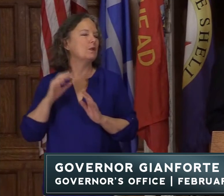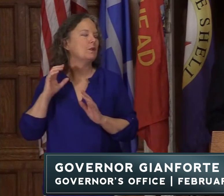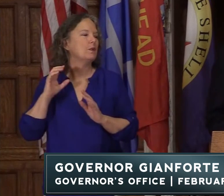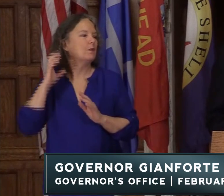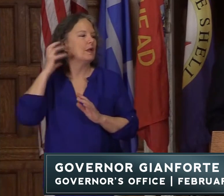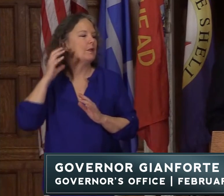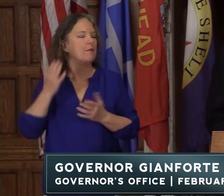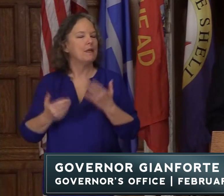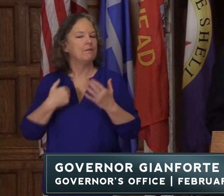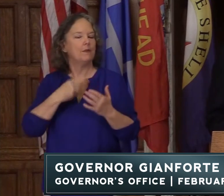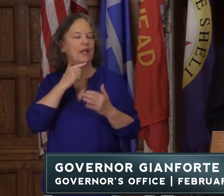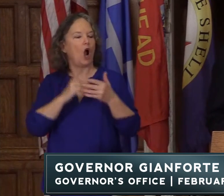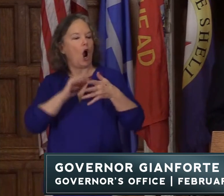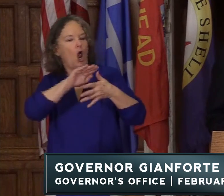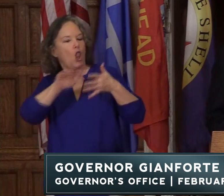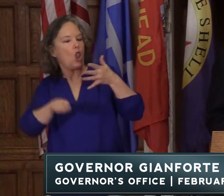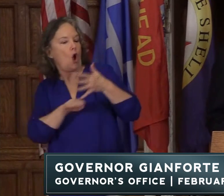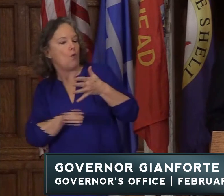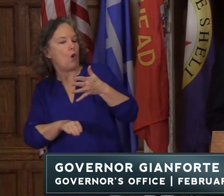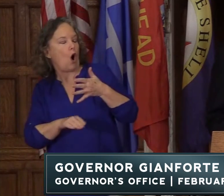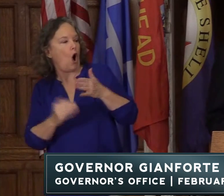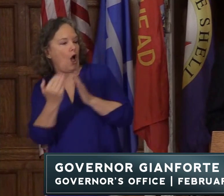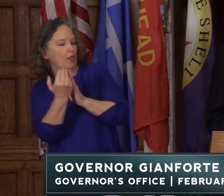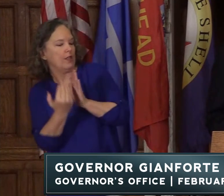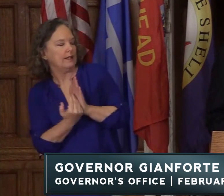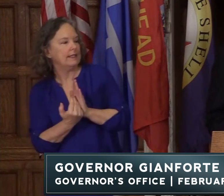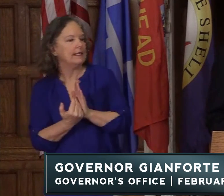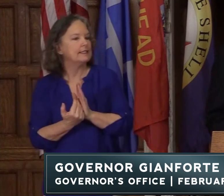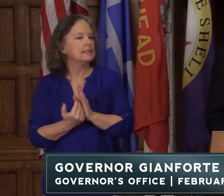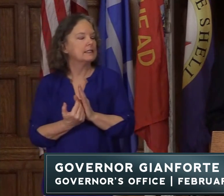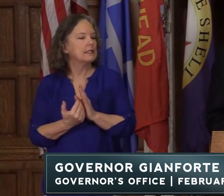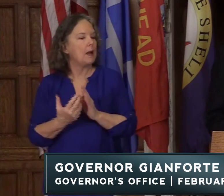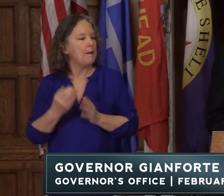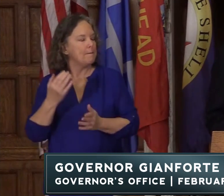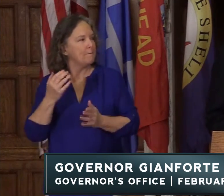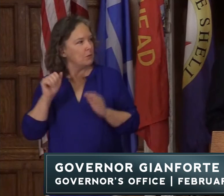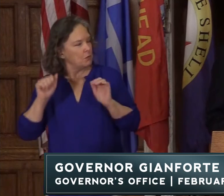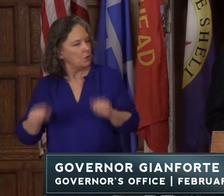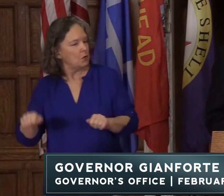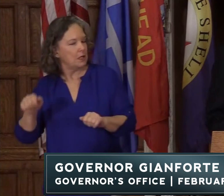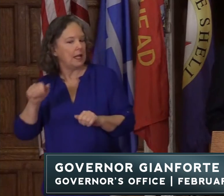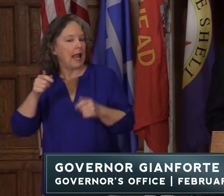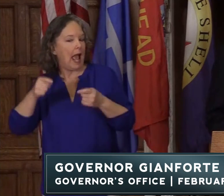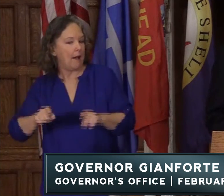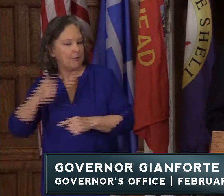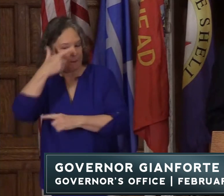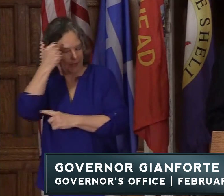list is because Montana has a reputation for being a deep red state? Thank you.